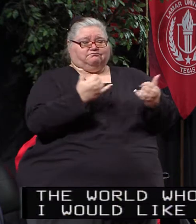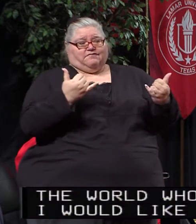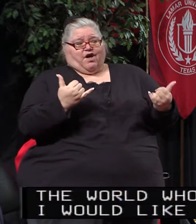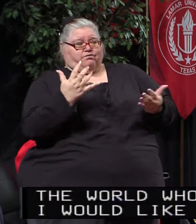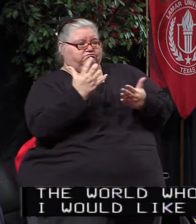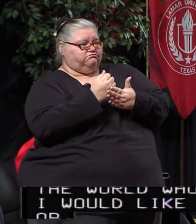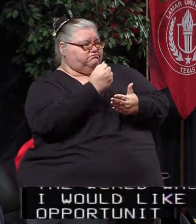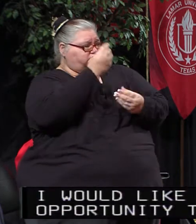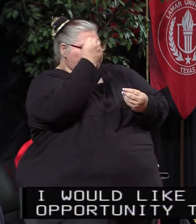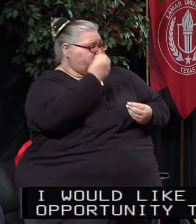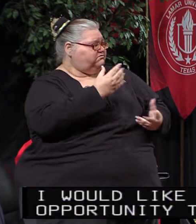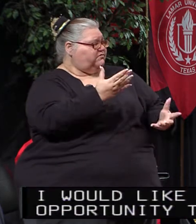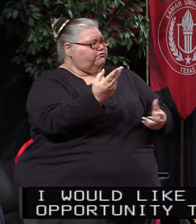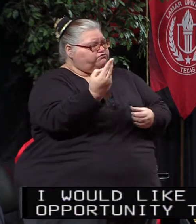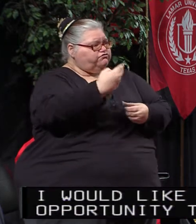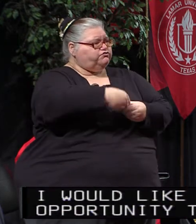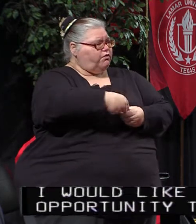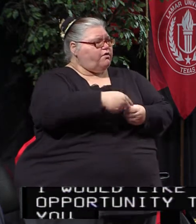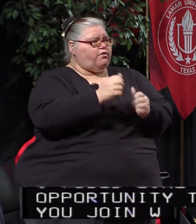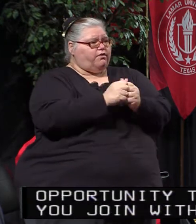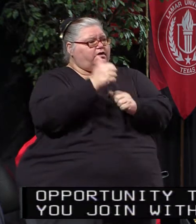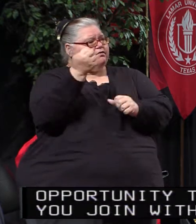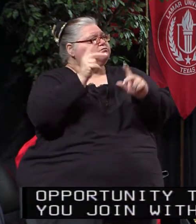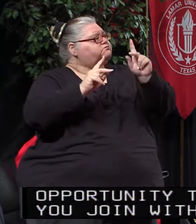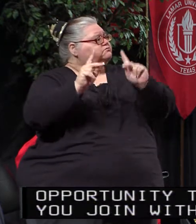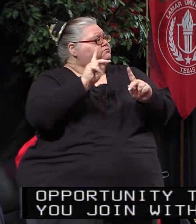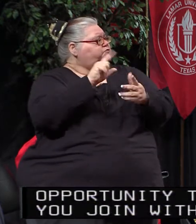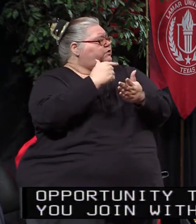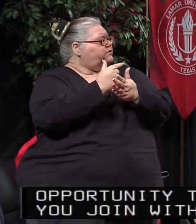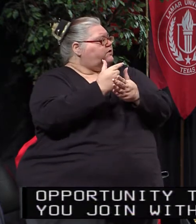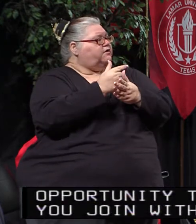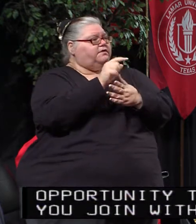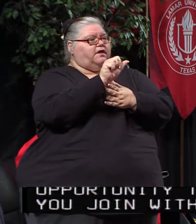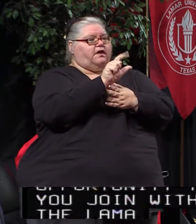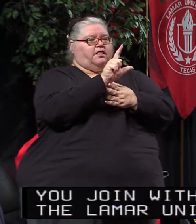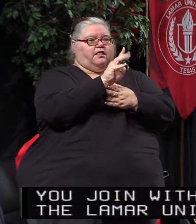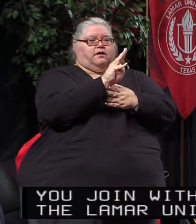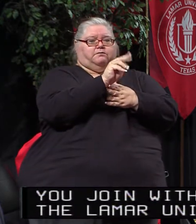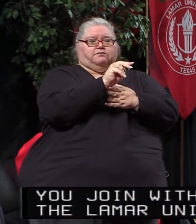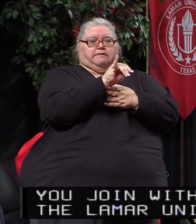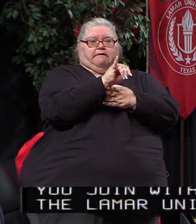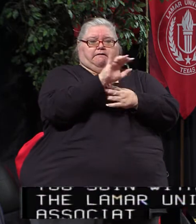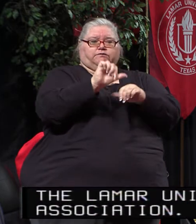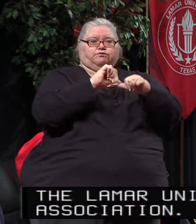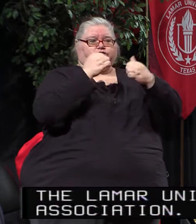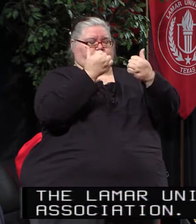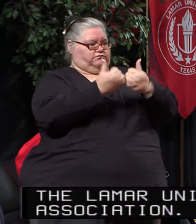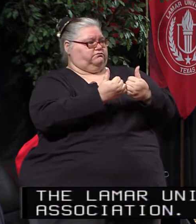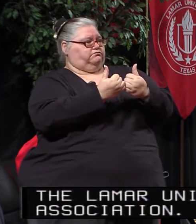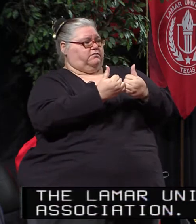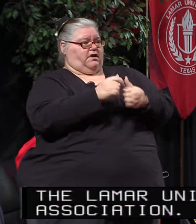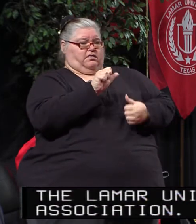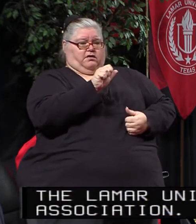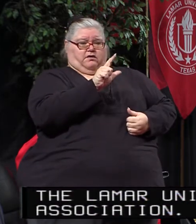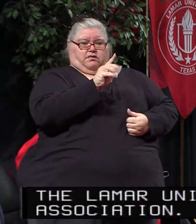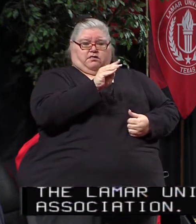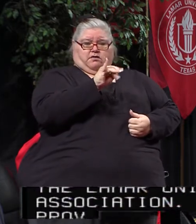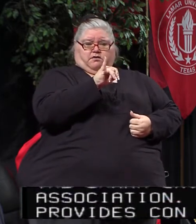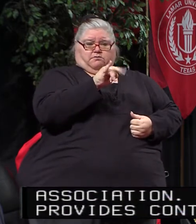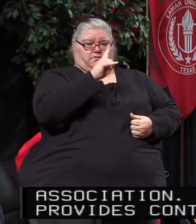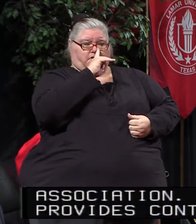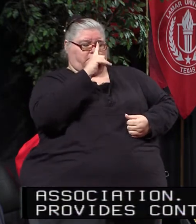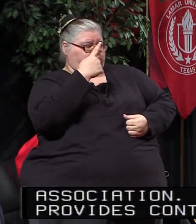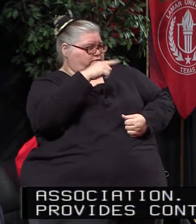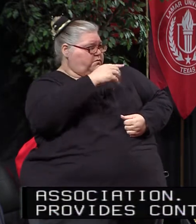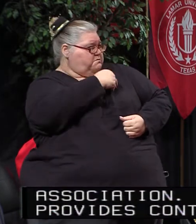to recommend that you join with them by joining the Lamar University Alumni Association. Alumni membership provides